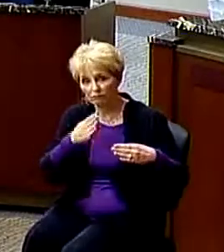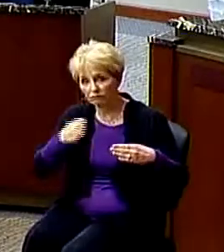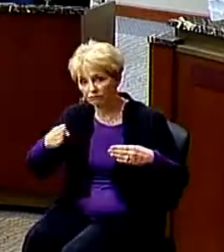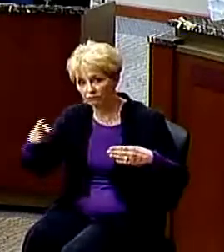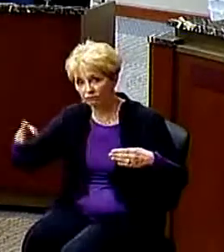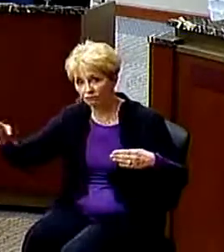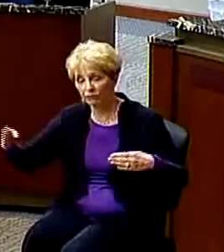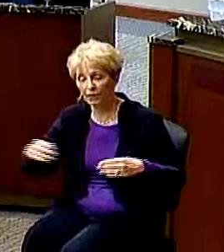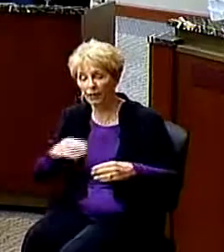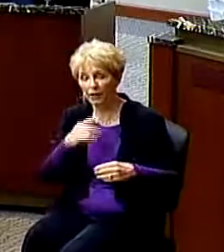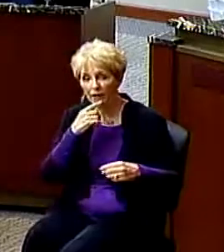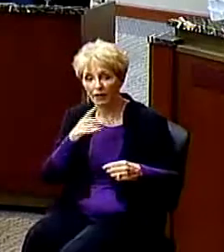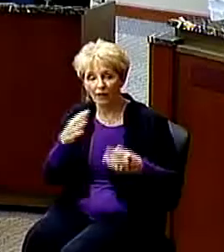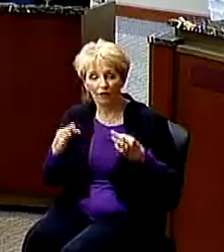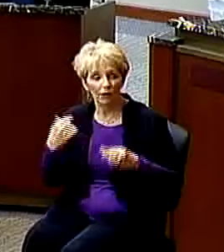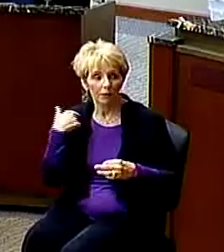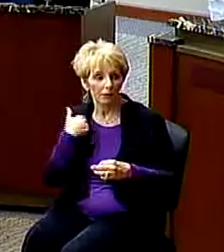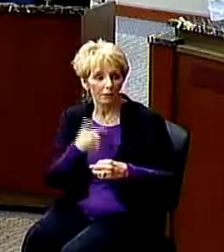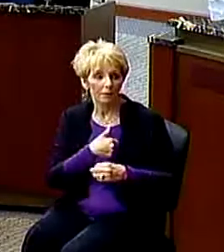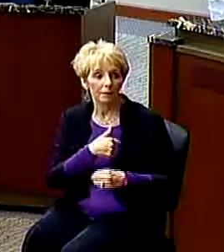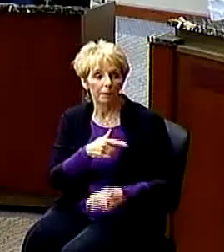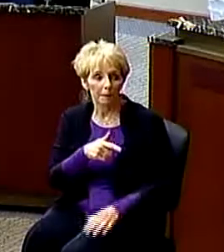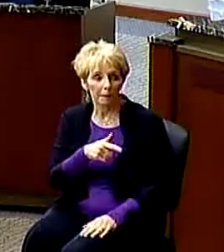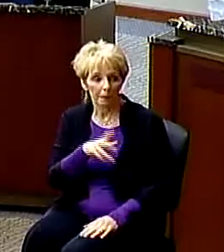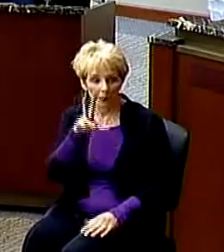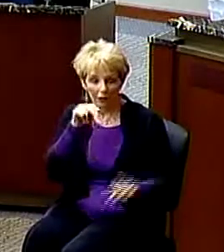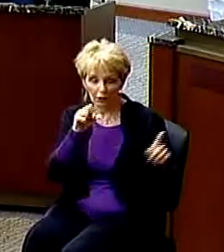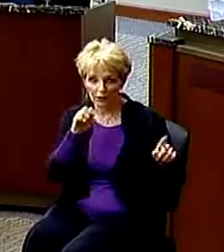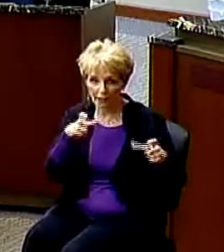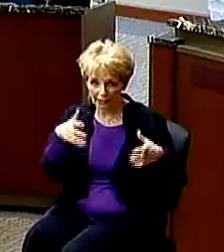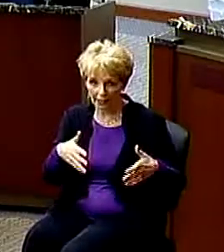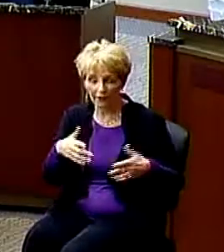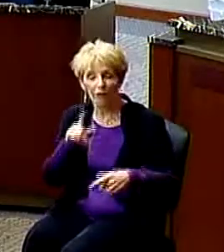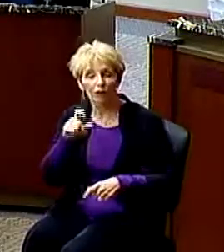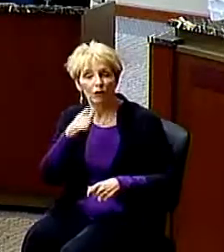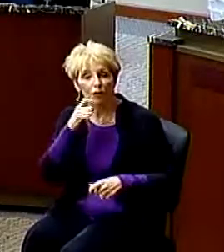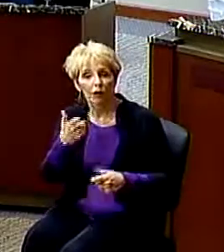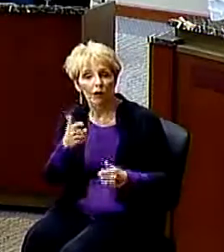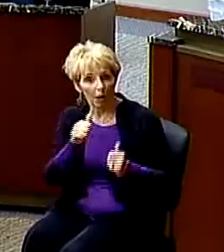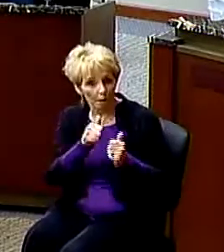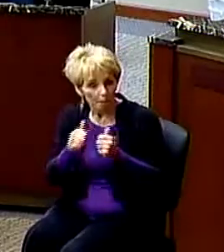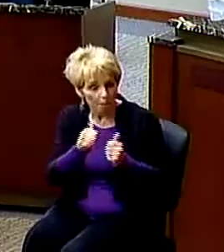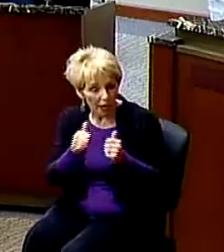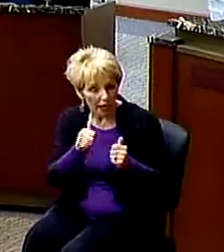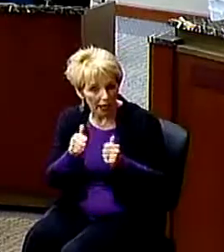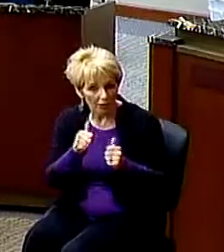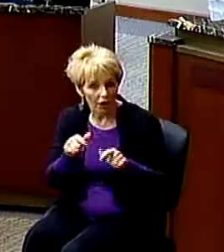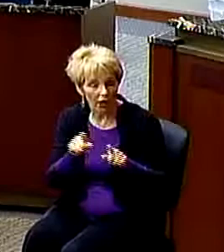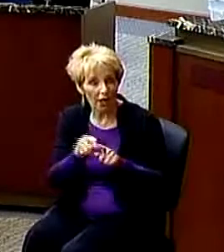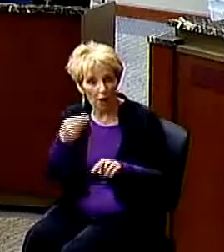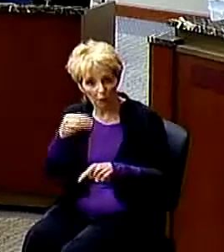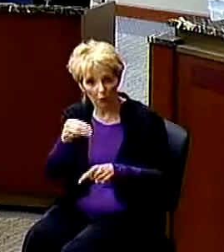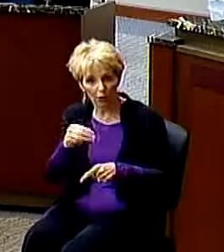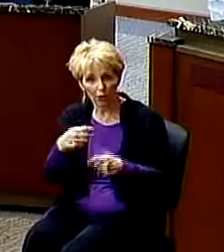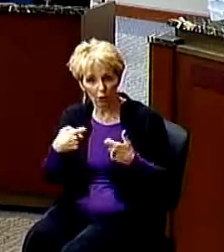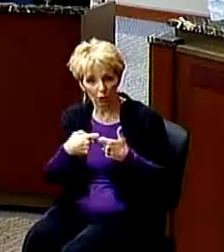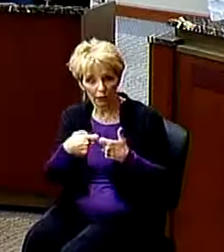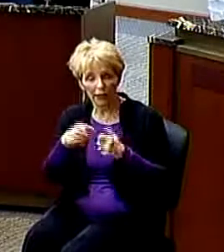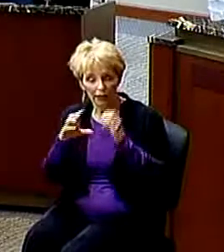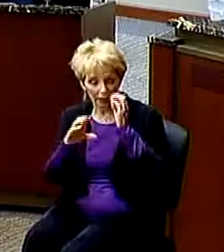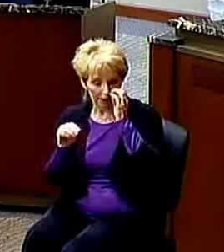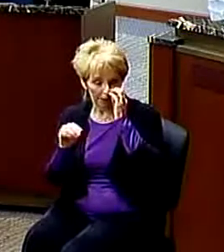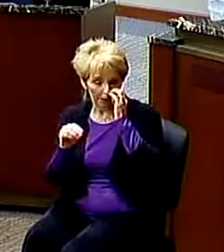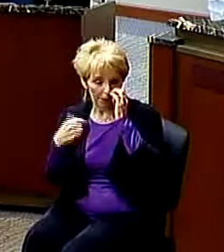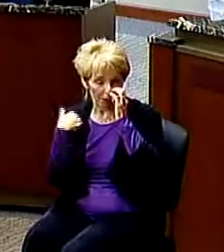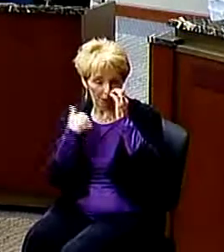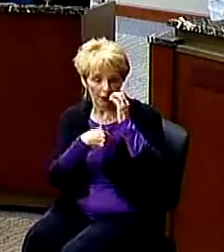insignificant. If we're going to be competitive, if we are going to be competitive, as a Morganton utility company,